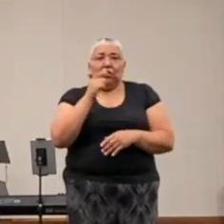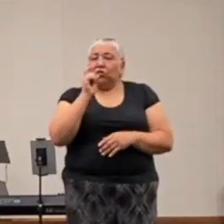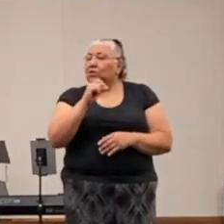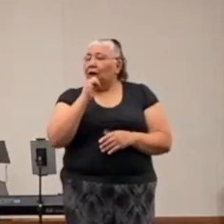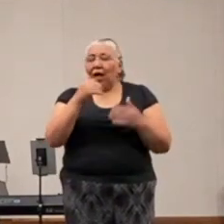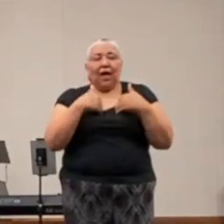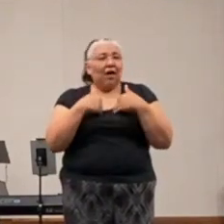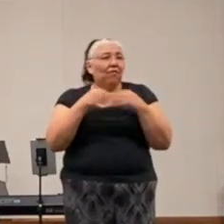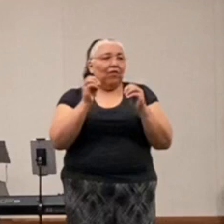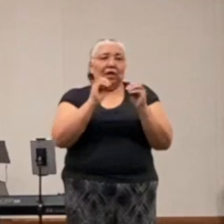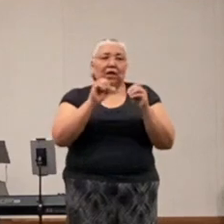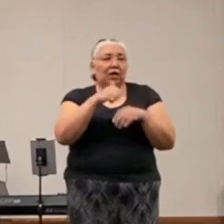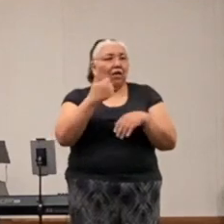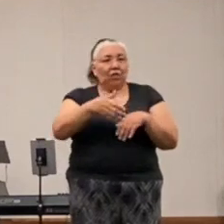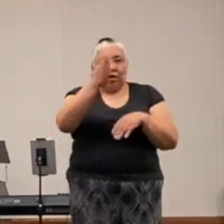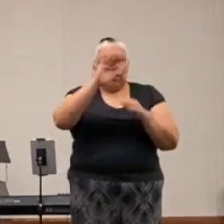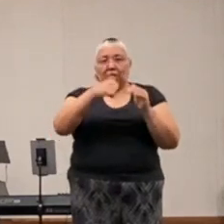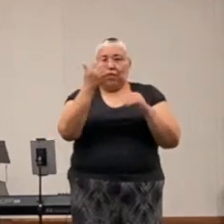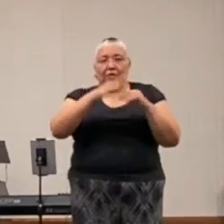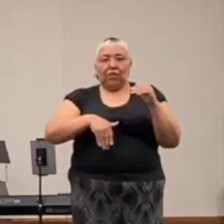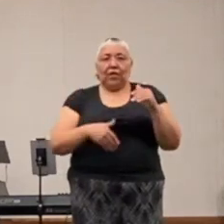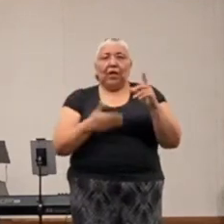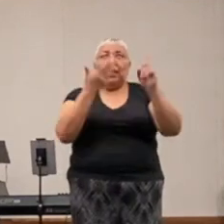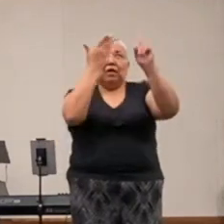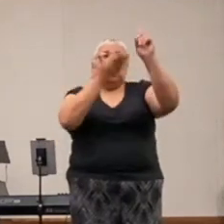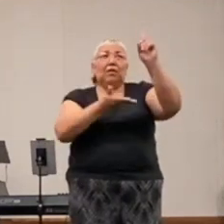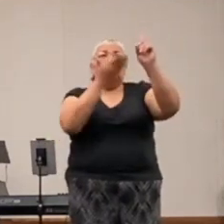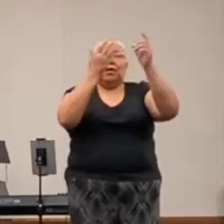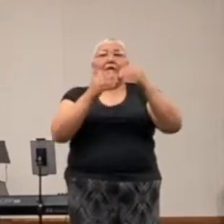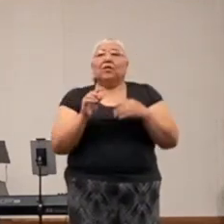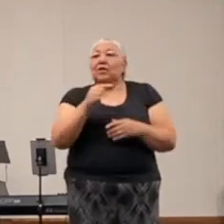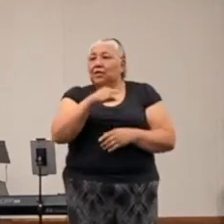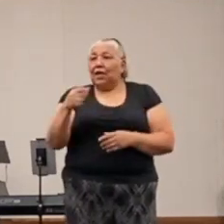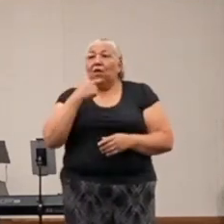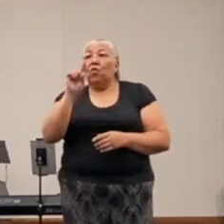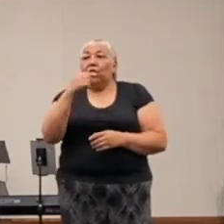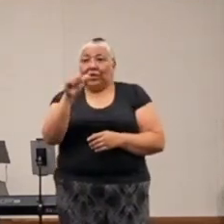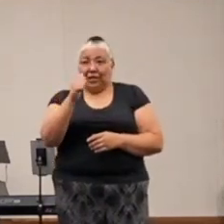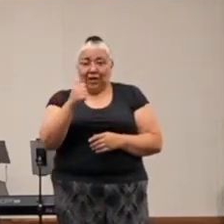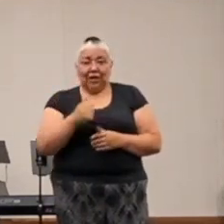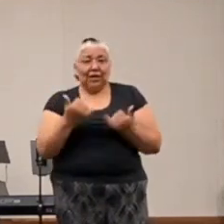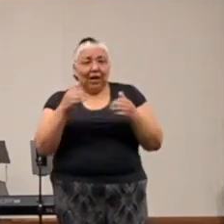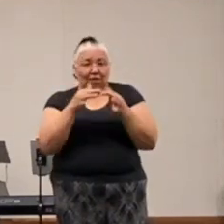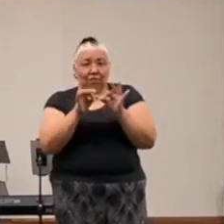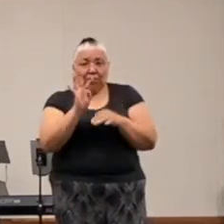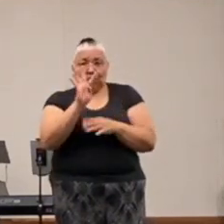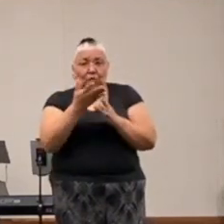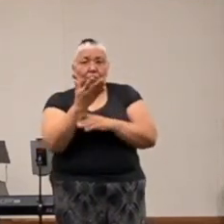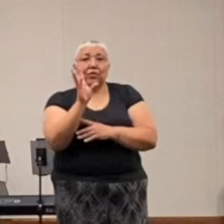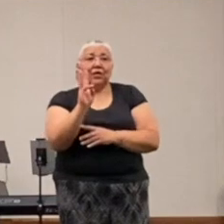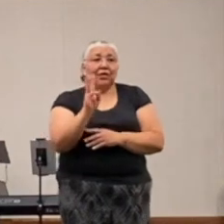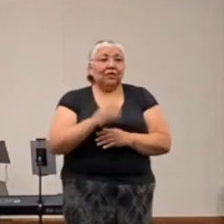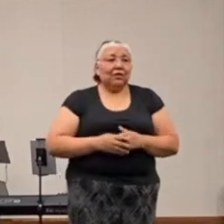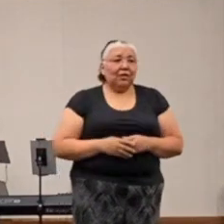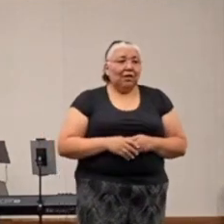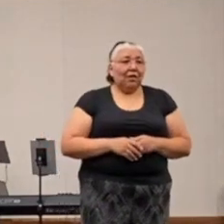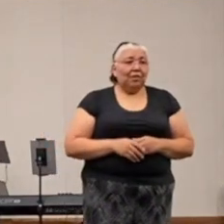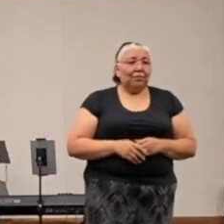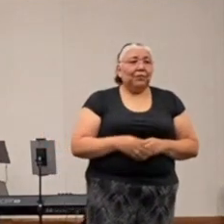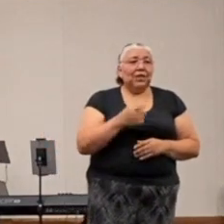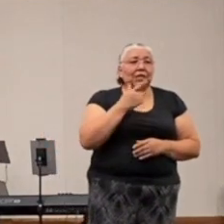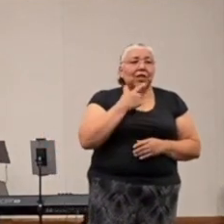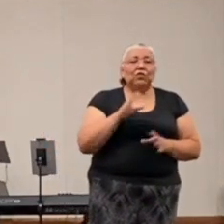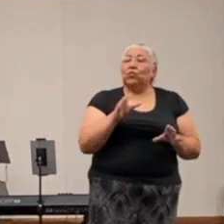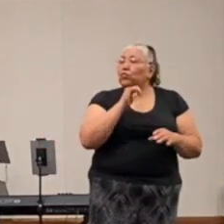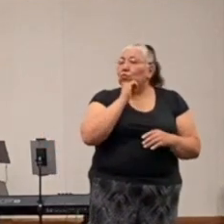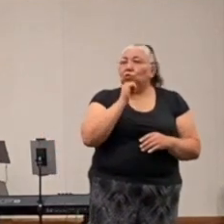God besides me. Say, there's only 10. Let's look at verse 4 through 6. He says, do